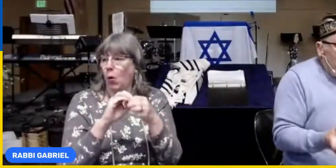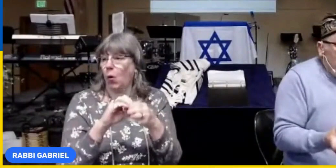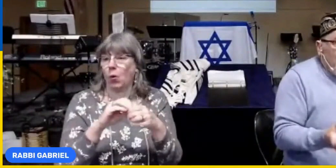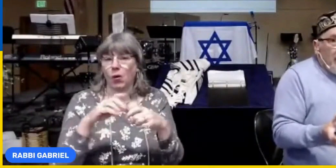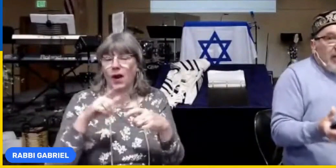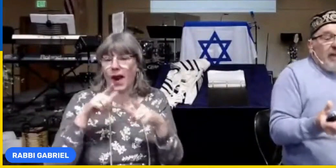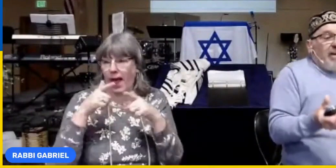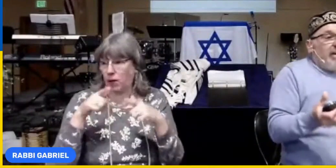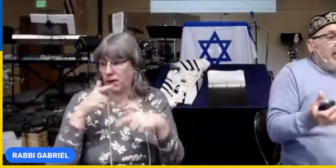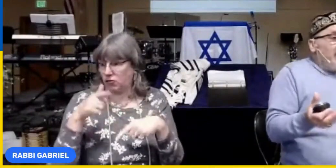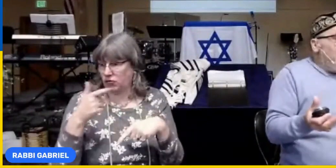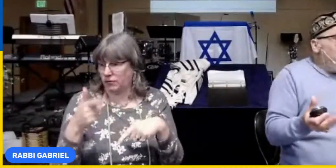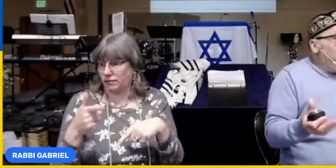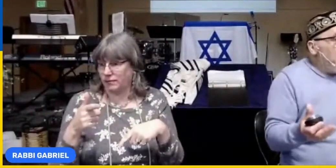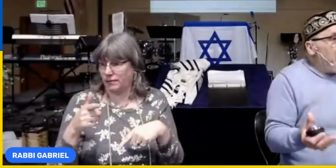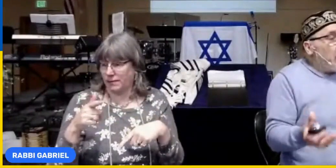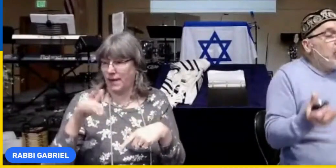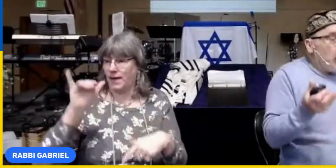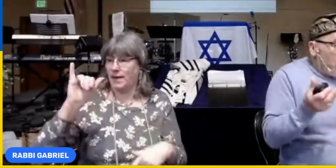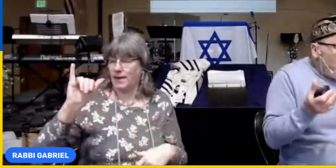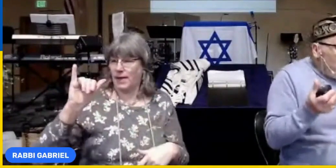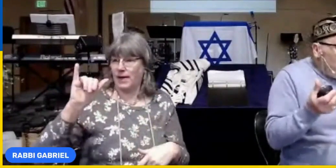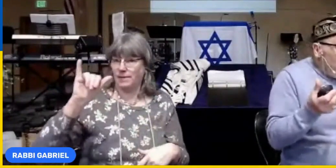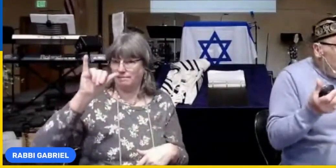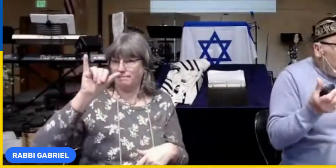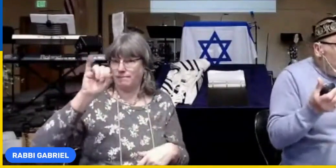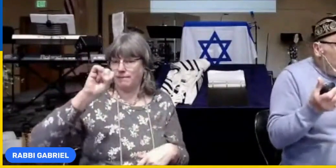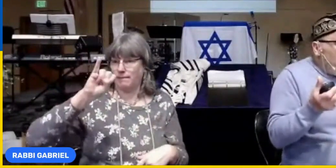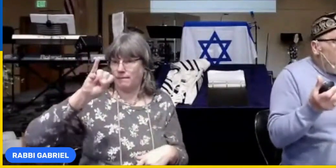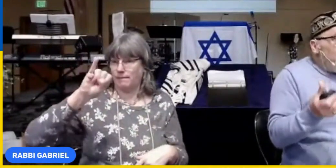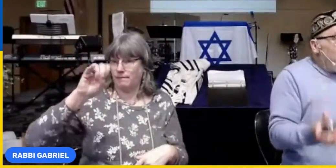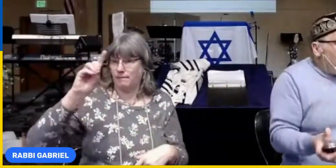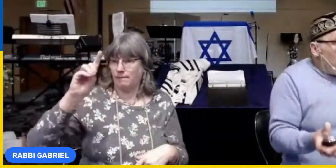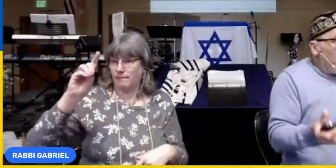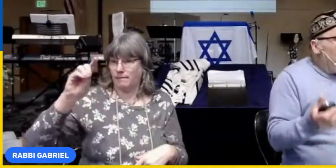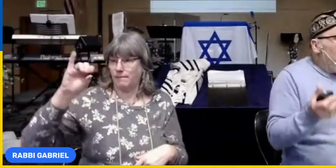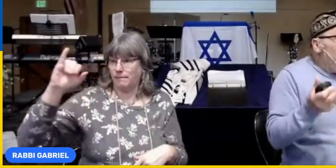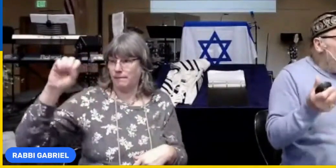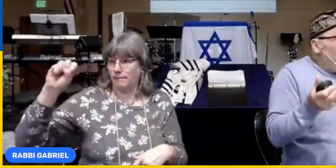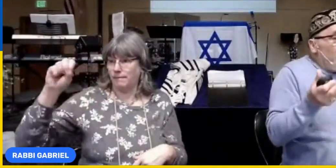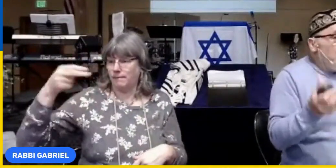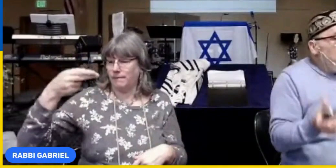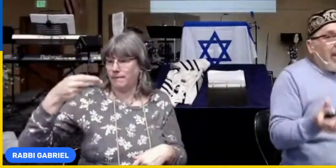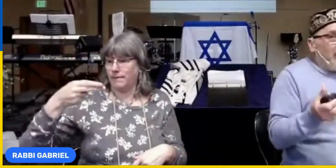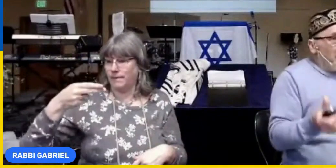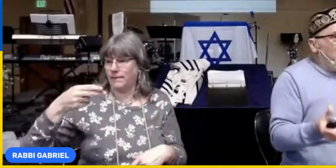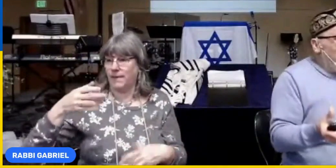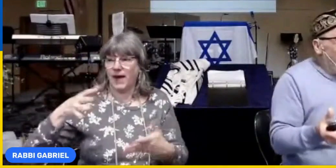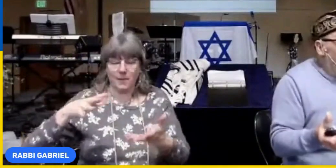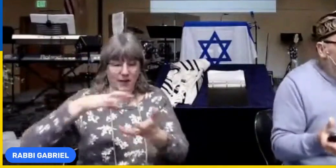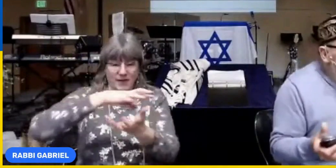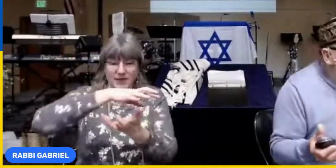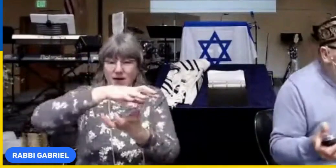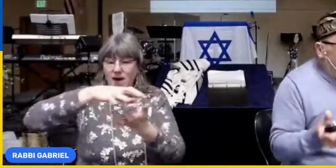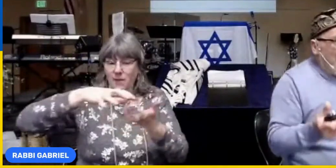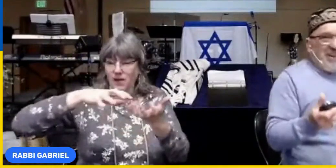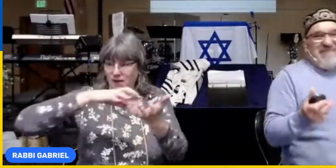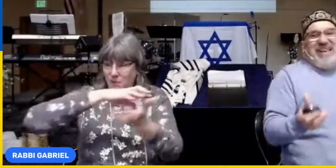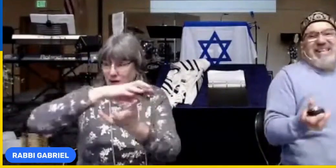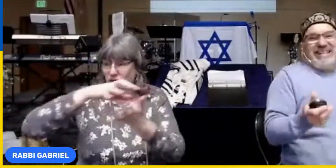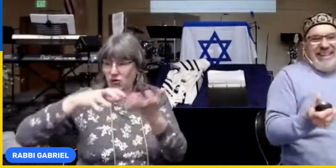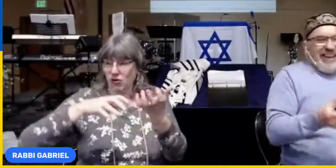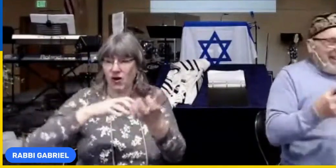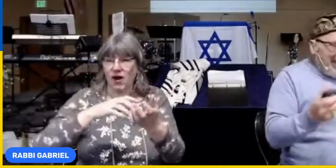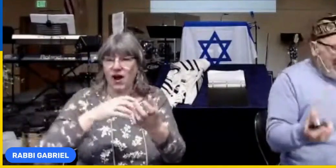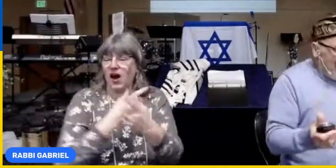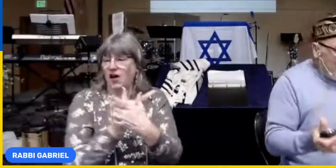Yiddish. Yid means Jew. Yiddish. Jew language. That's what